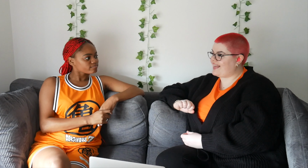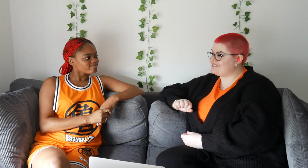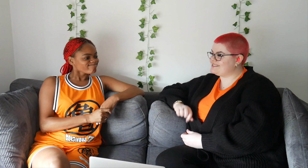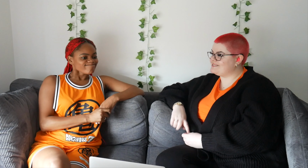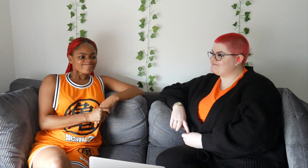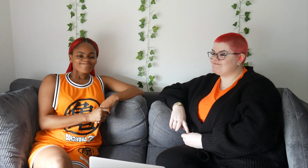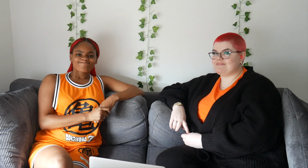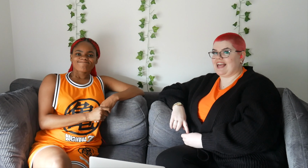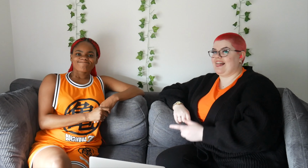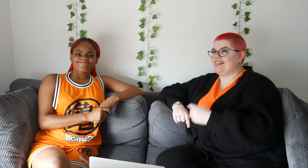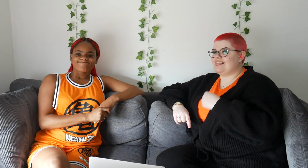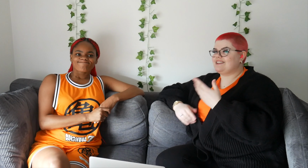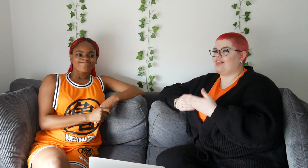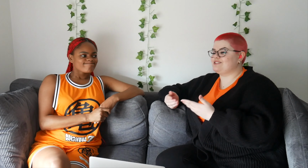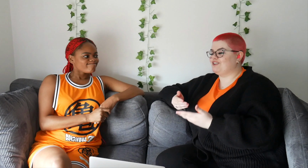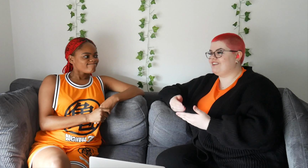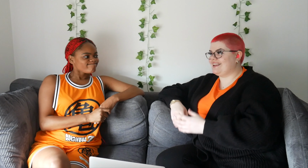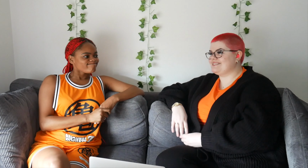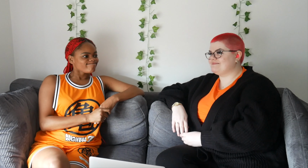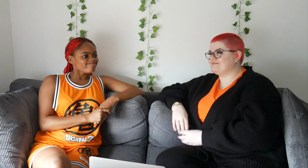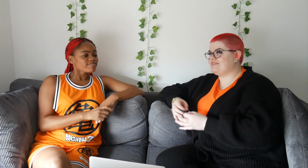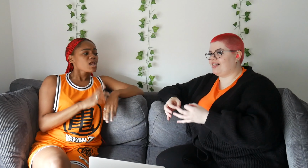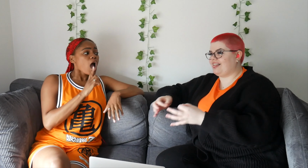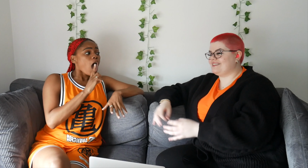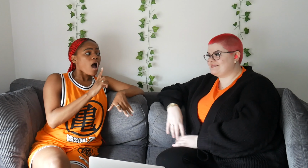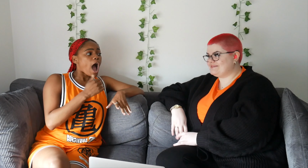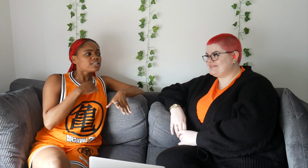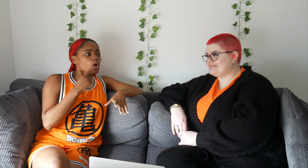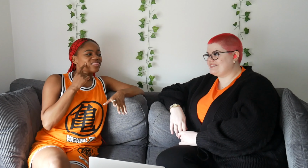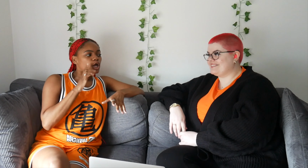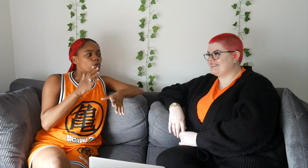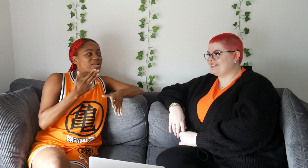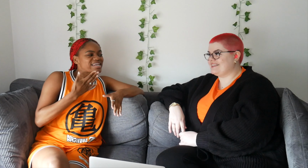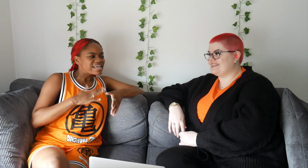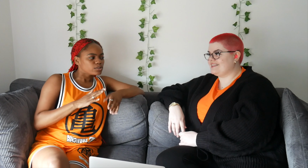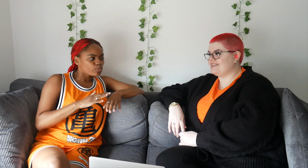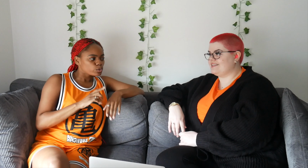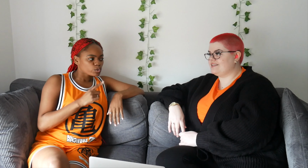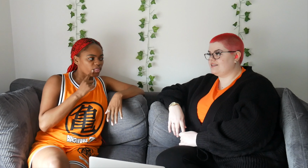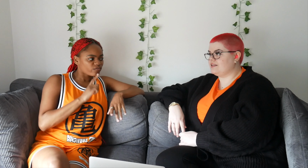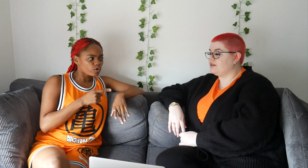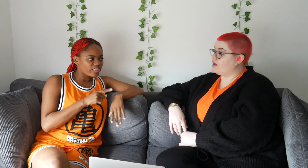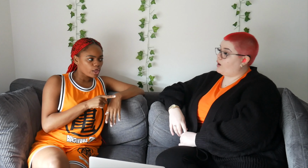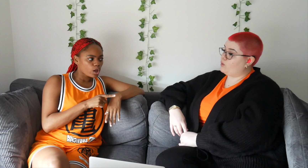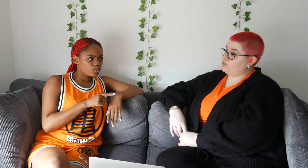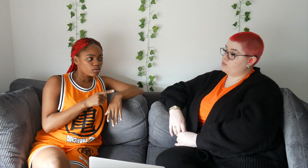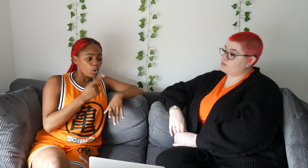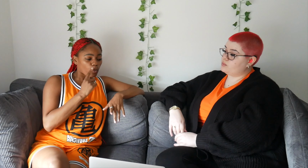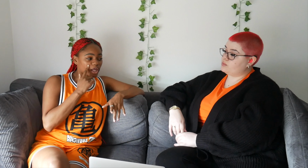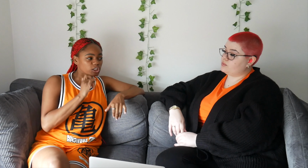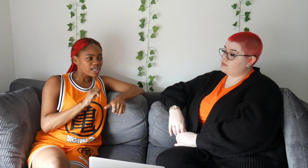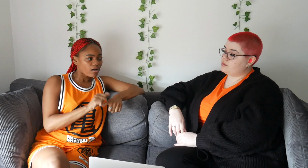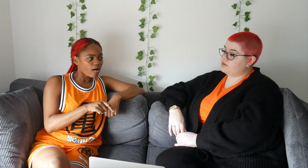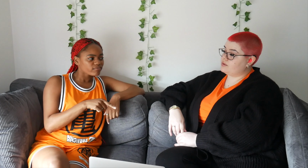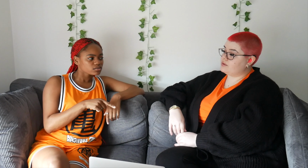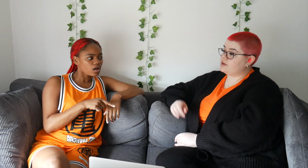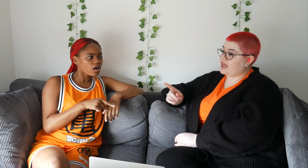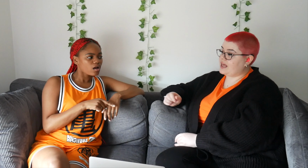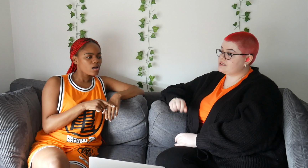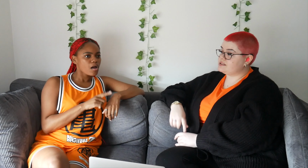yet. That's another story. I don't think you need the Bluetooth for it though. We can check